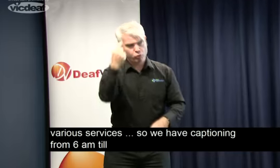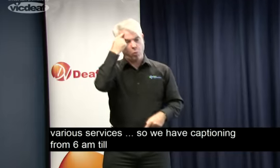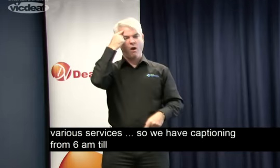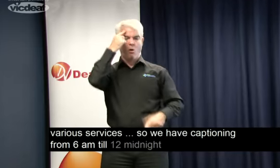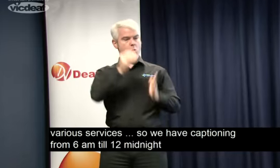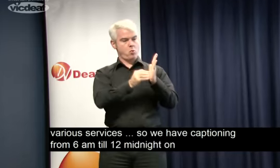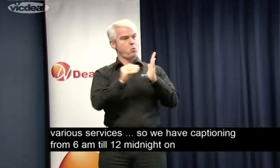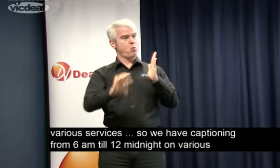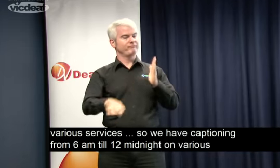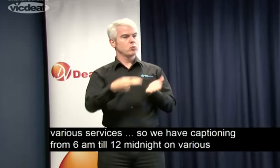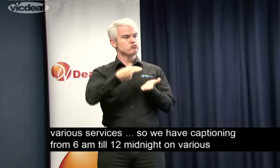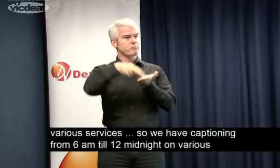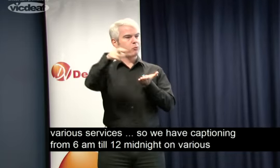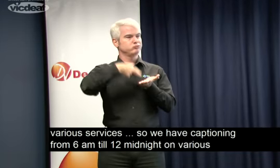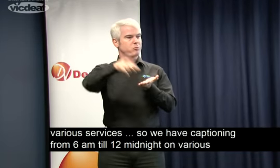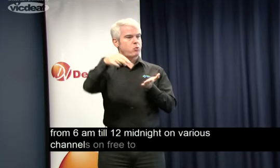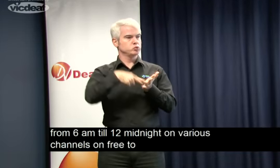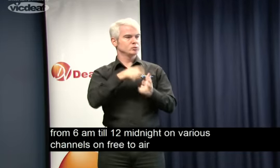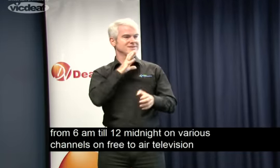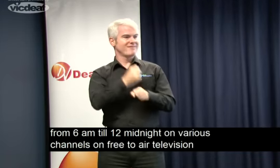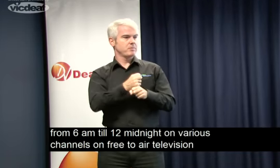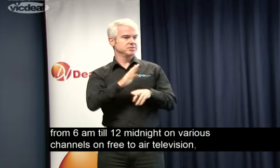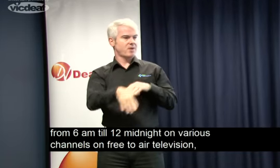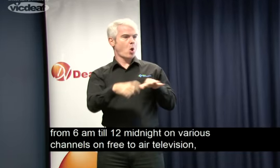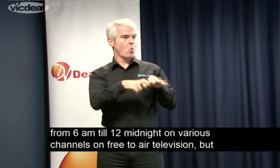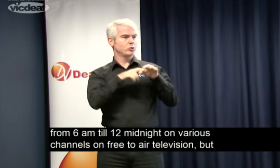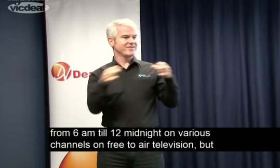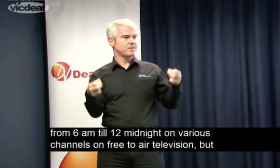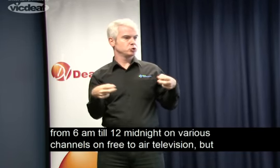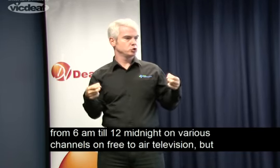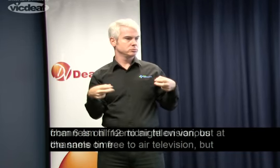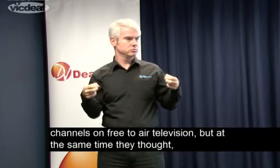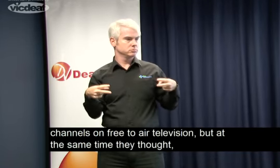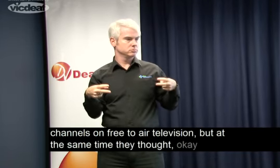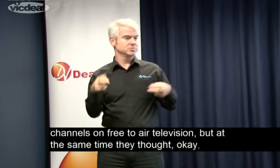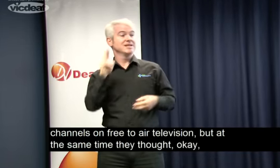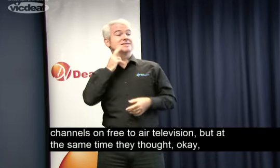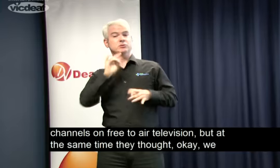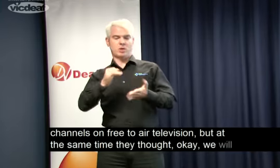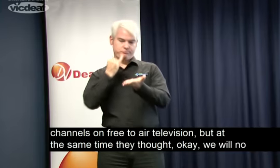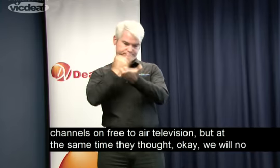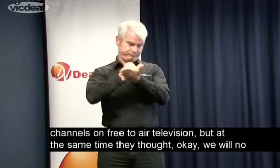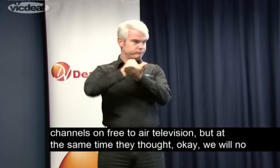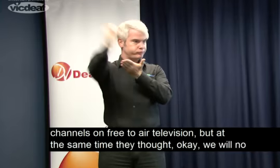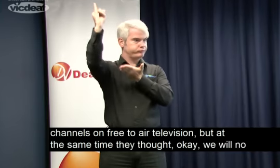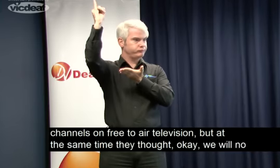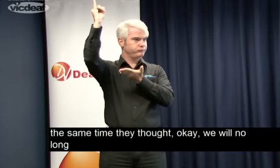television, and at the same time they thought, okay, well, we'll no longer make the reporting mandatory to the quality